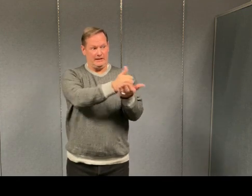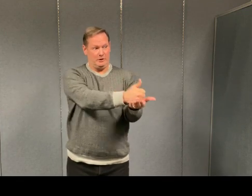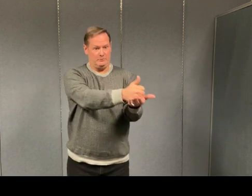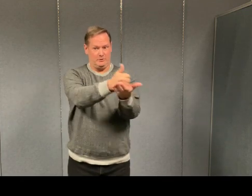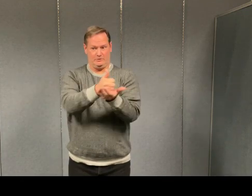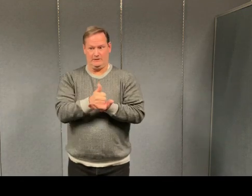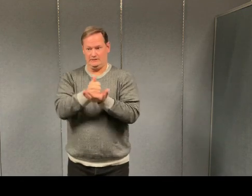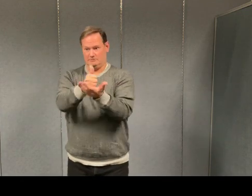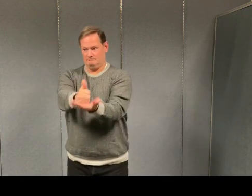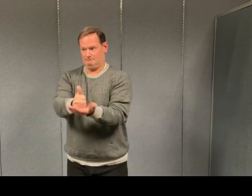these problems.